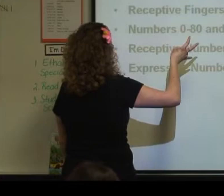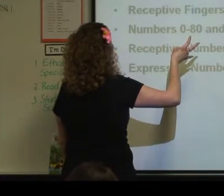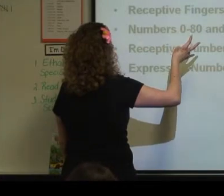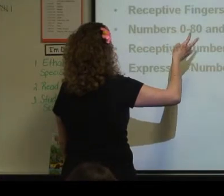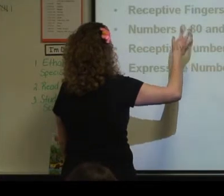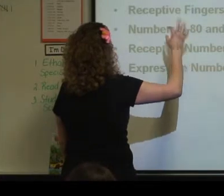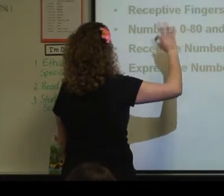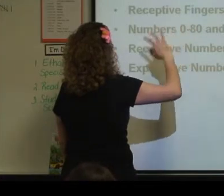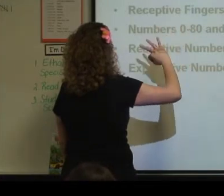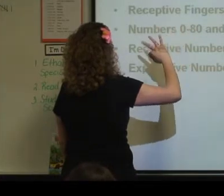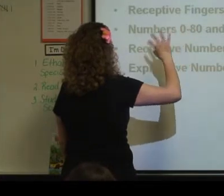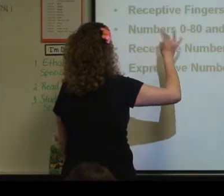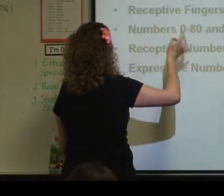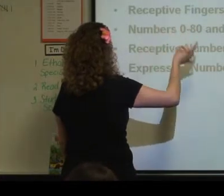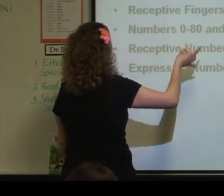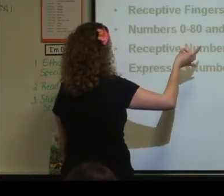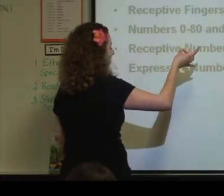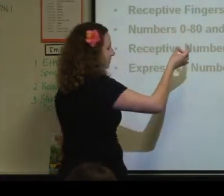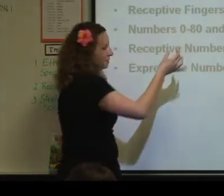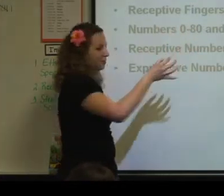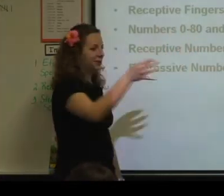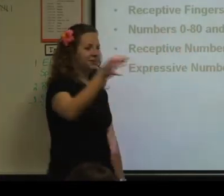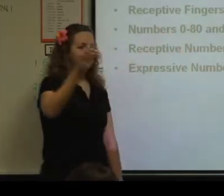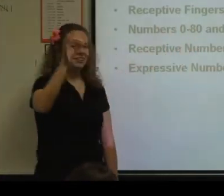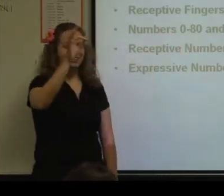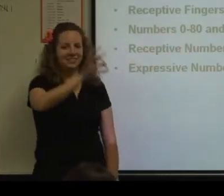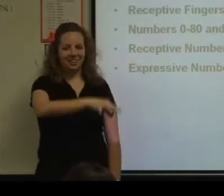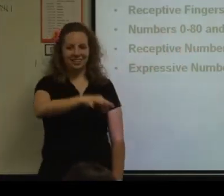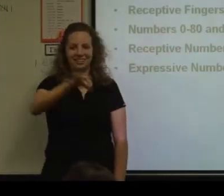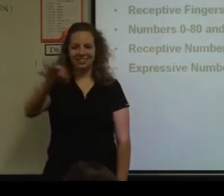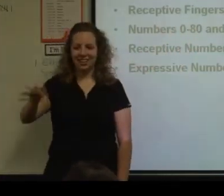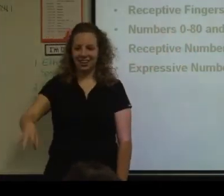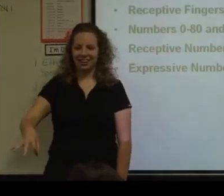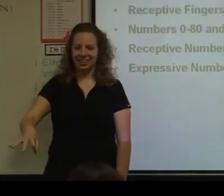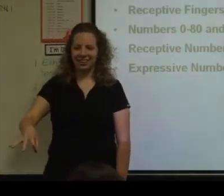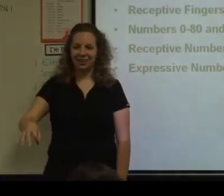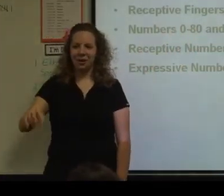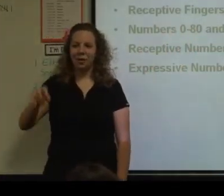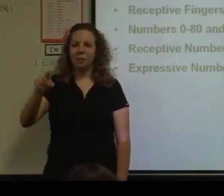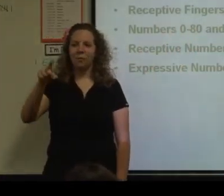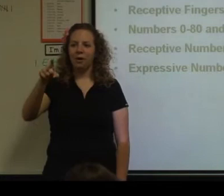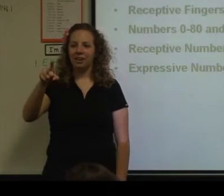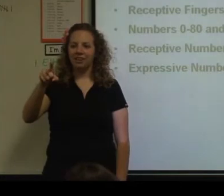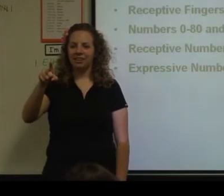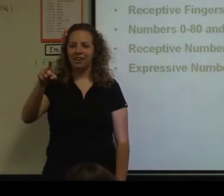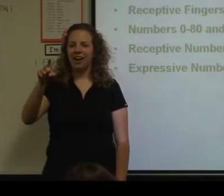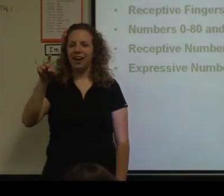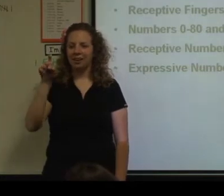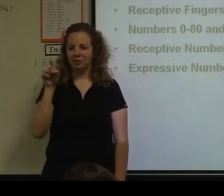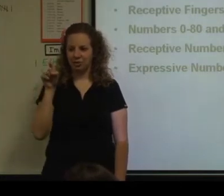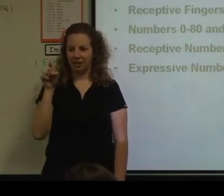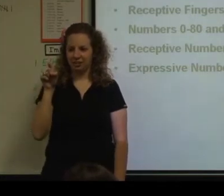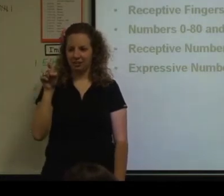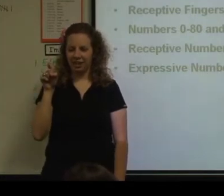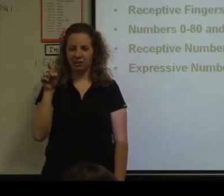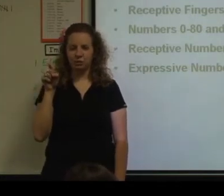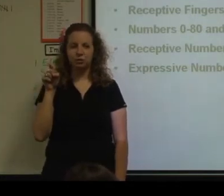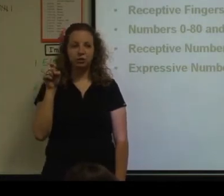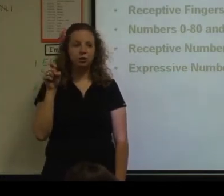97, 98. Double number. 99, 100. Okay, so there's two